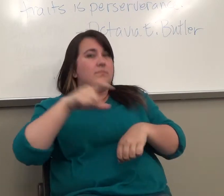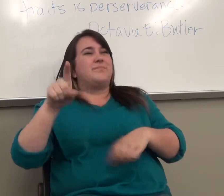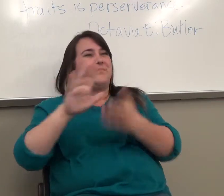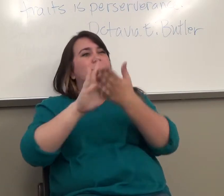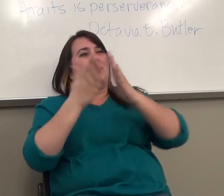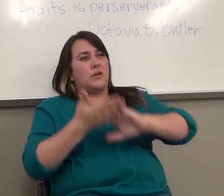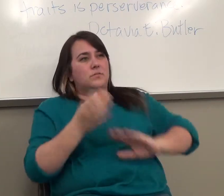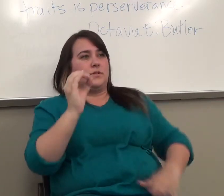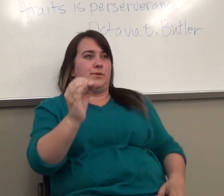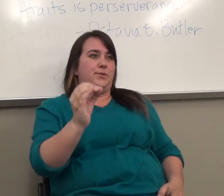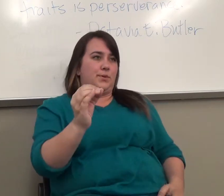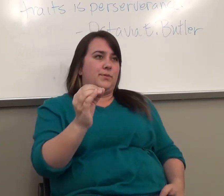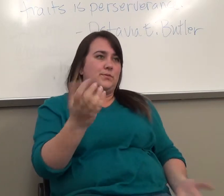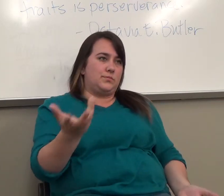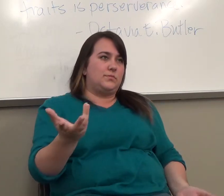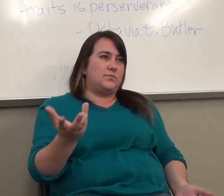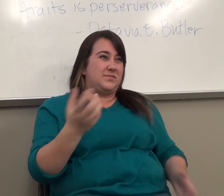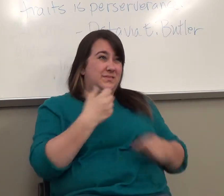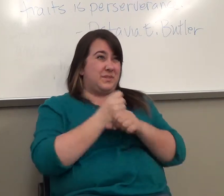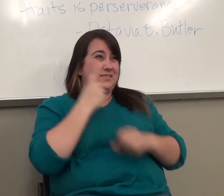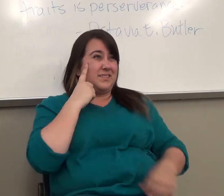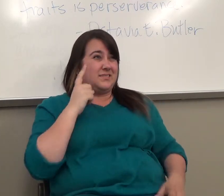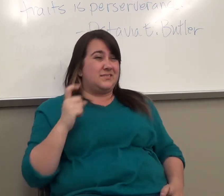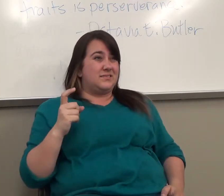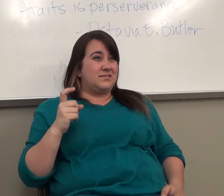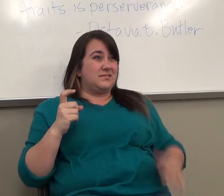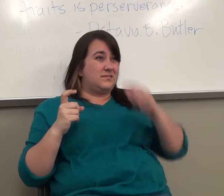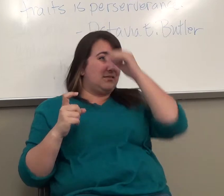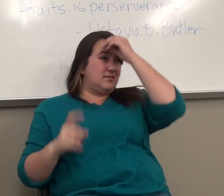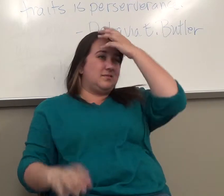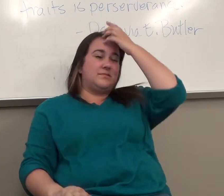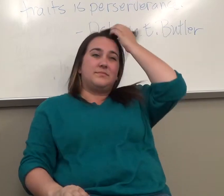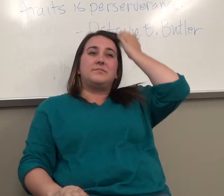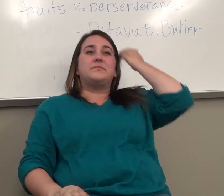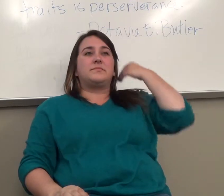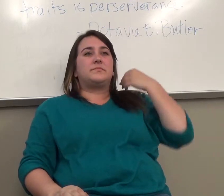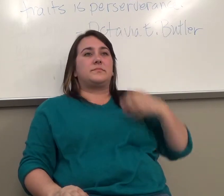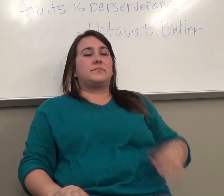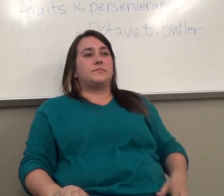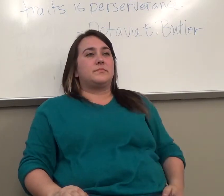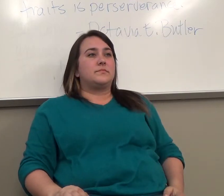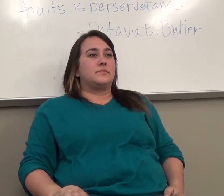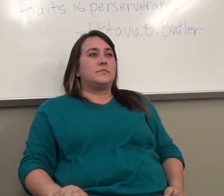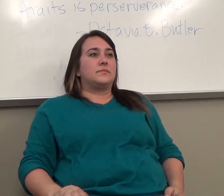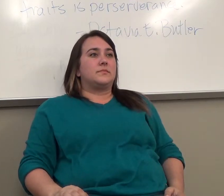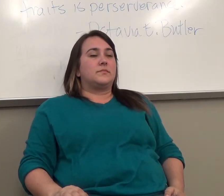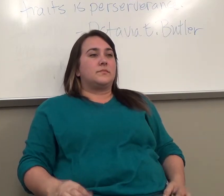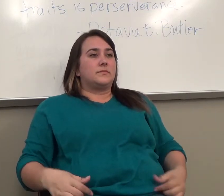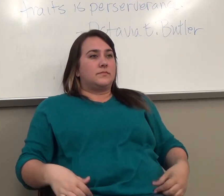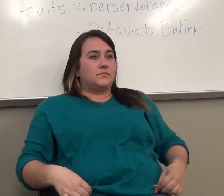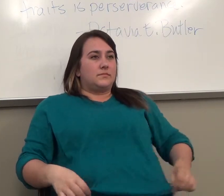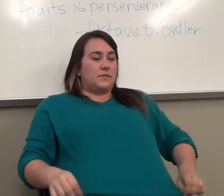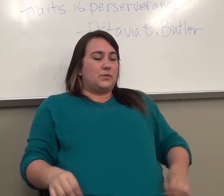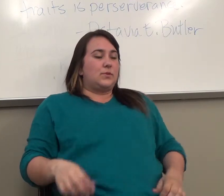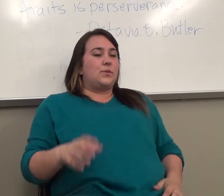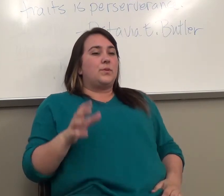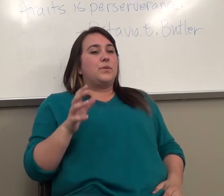Okay? Does that make sense to people? It's all pretty logical if you think about it. Okay, so here's another